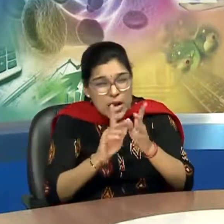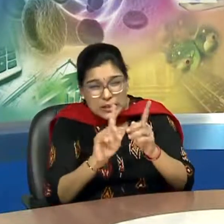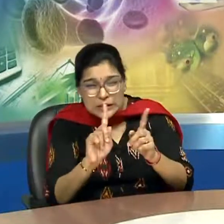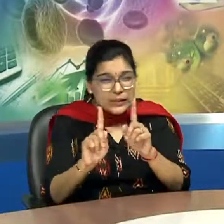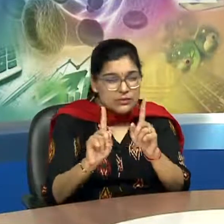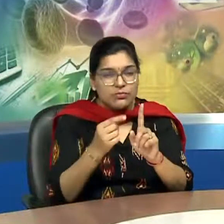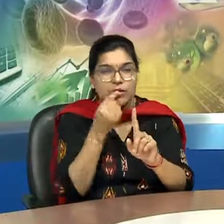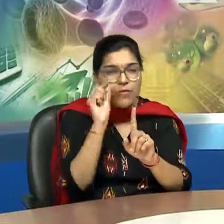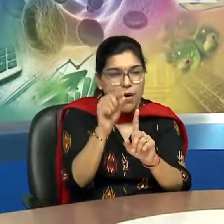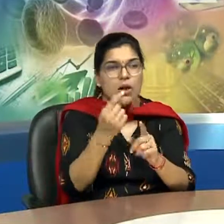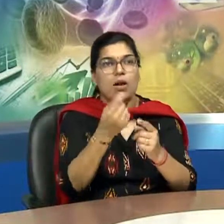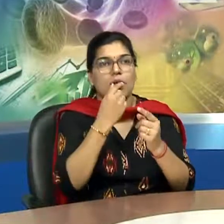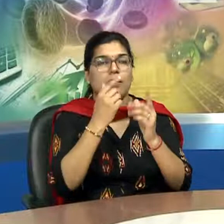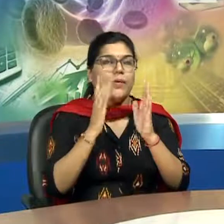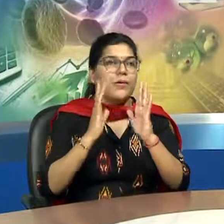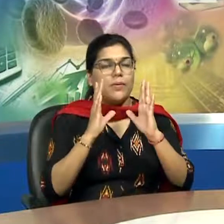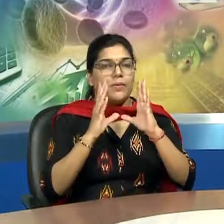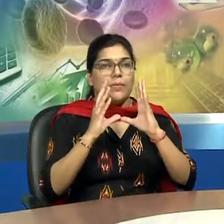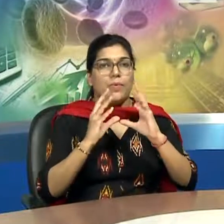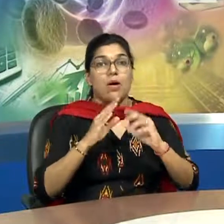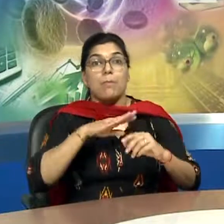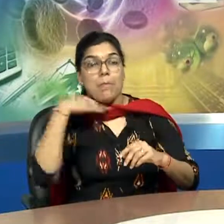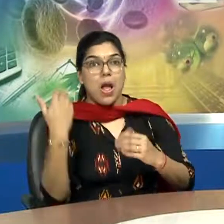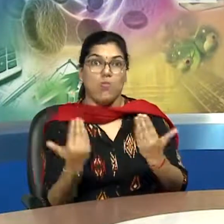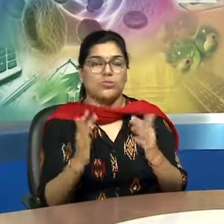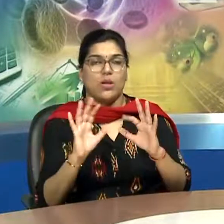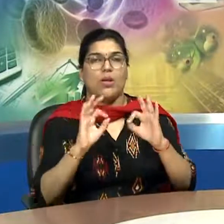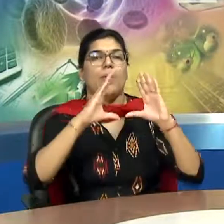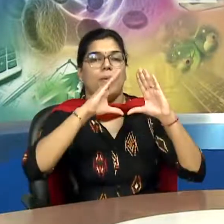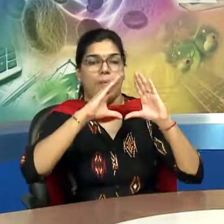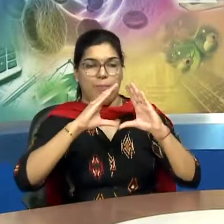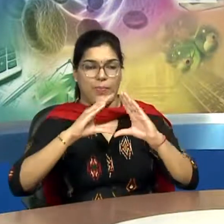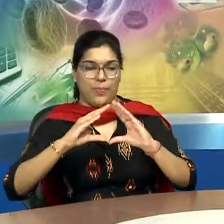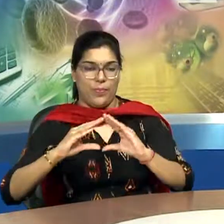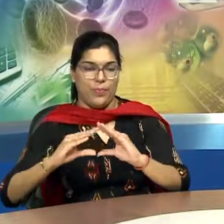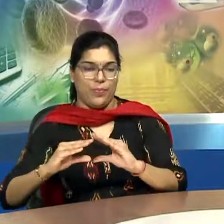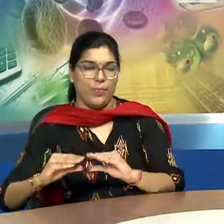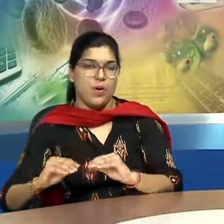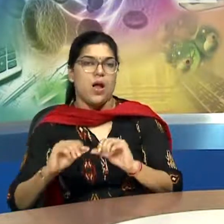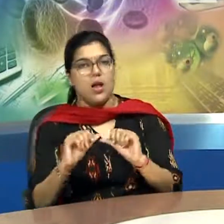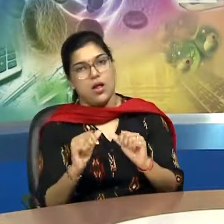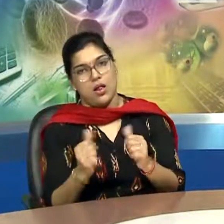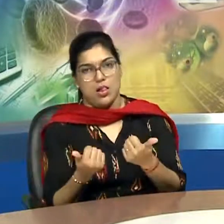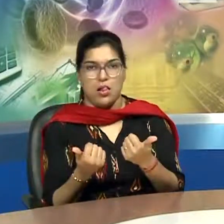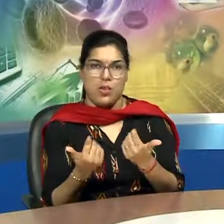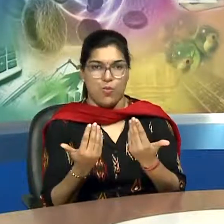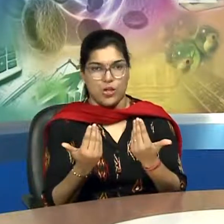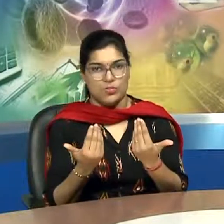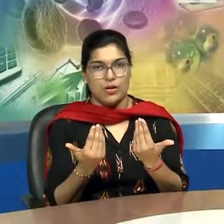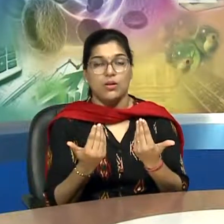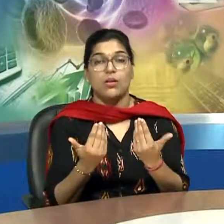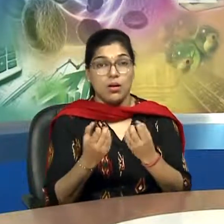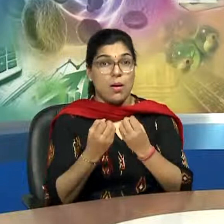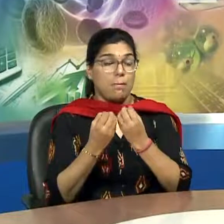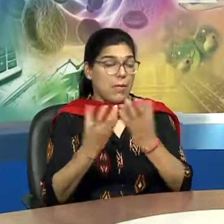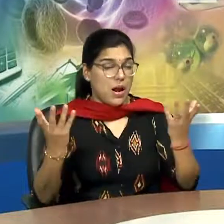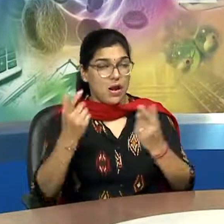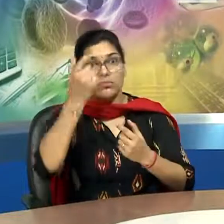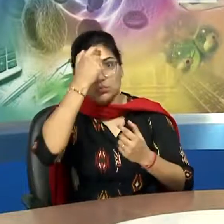abuse. And also some mental health services are given along with the treatment, so that